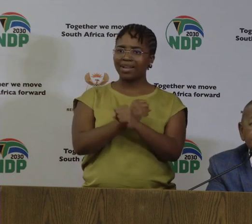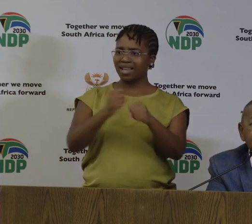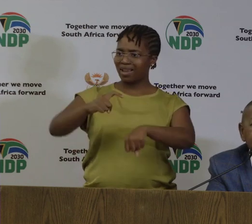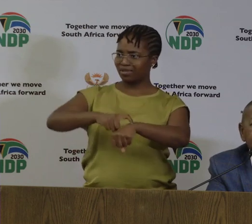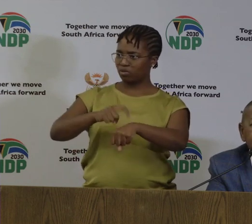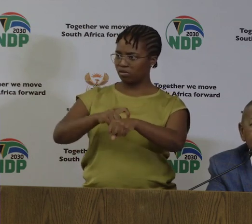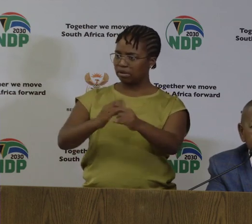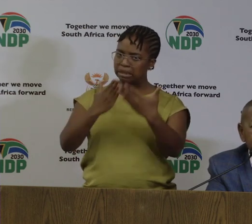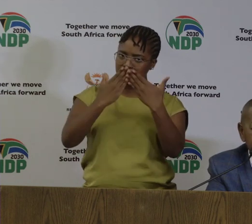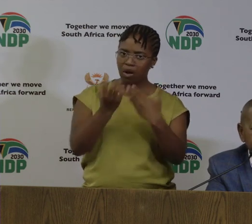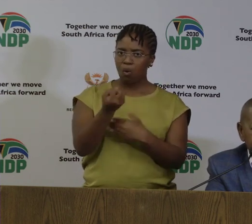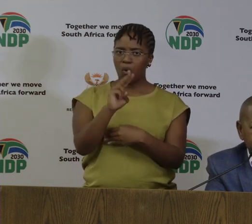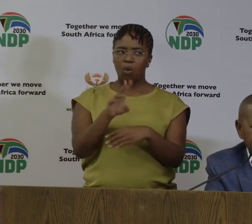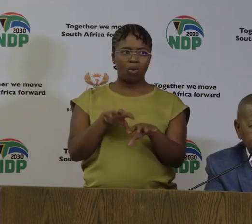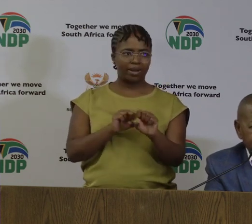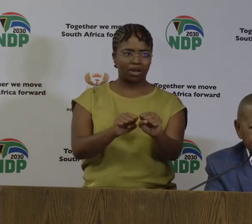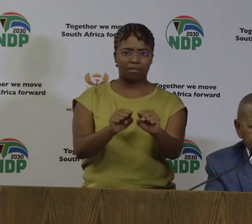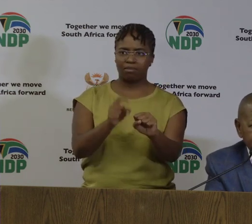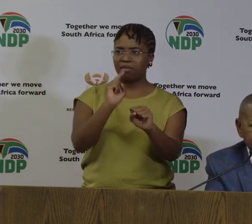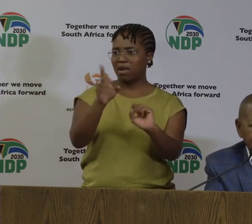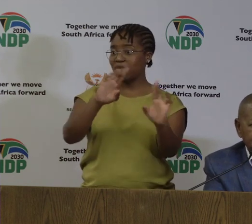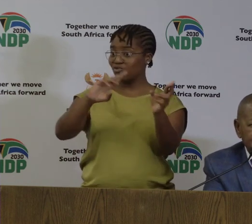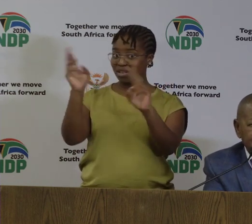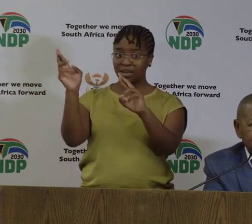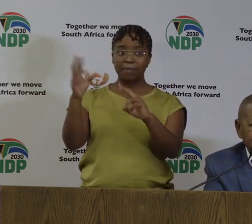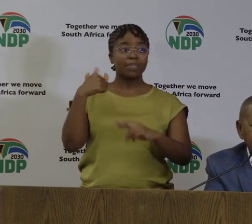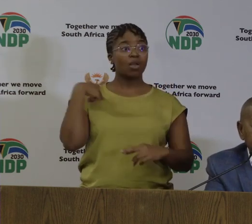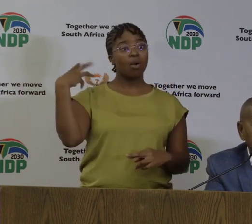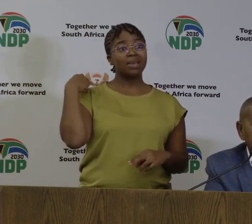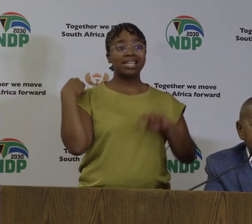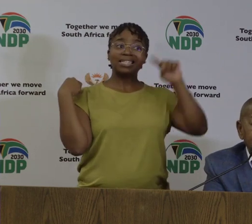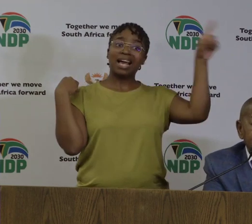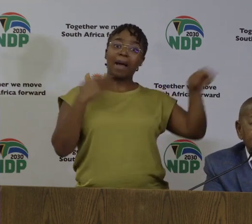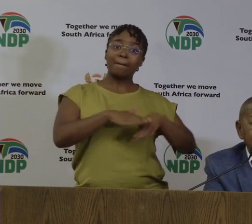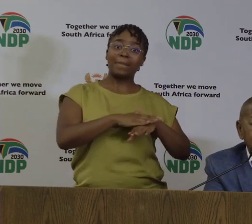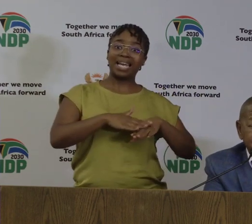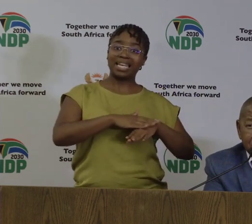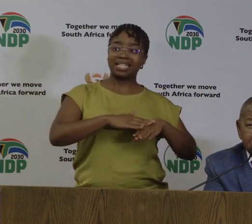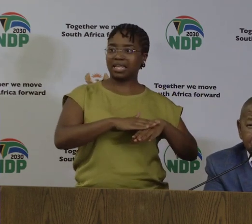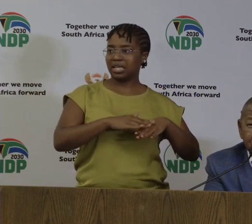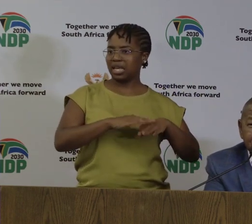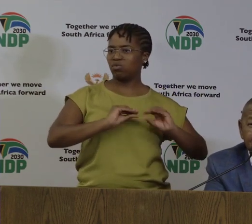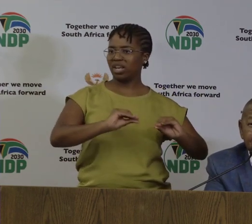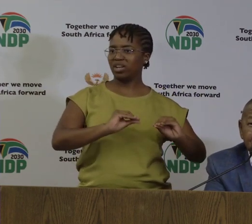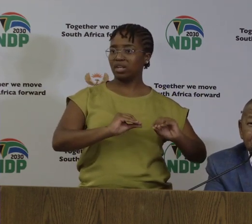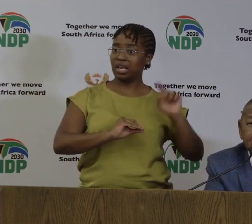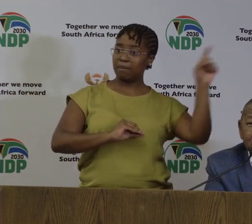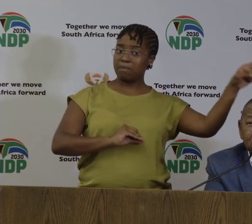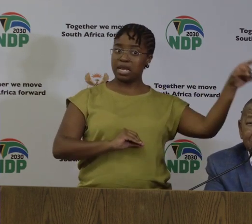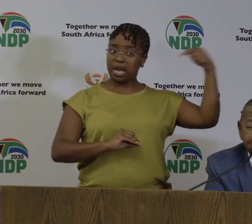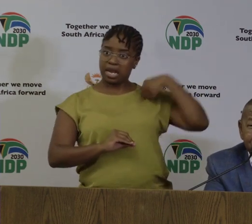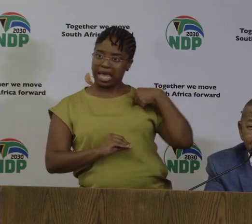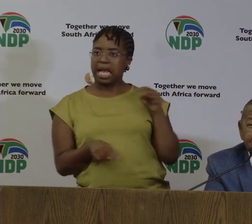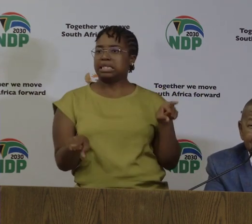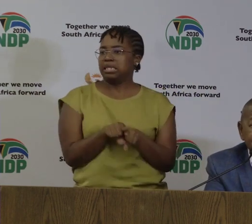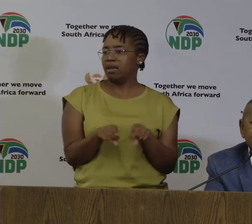ithuba lokuthi bazilungiselele. As Minister Motshekga is saying, by the way, we are in the same boat also. We